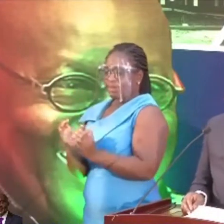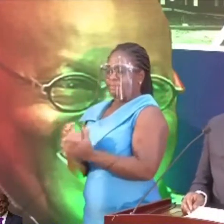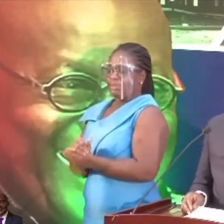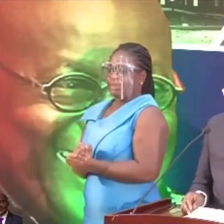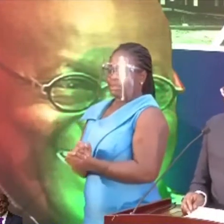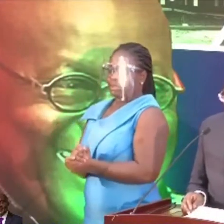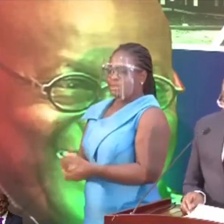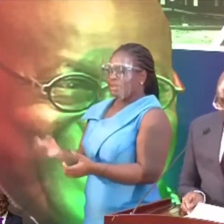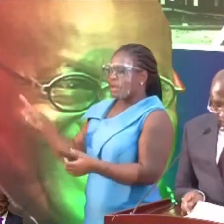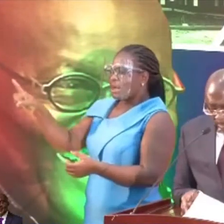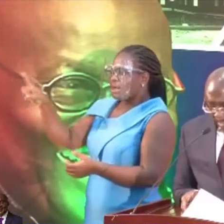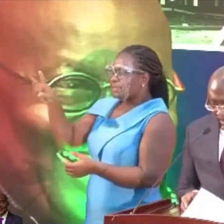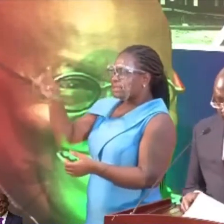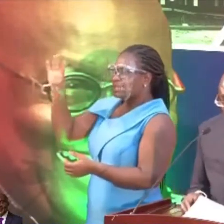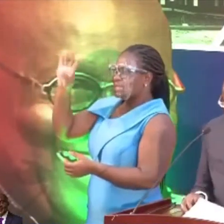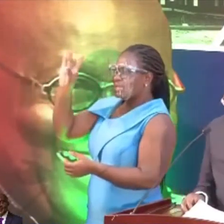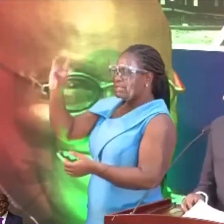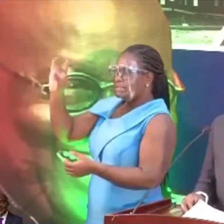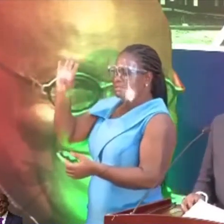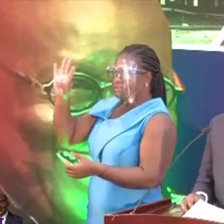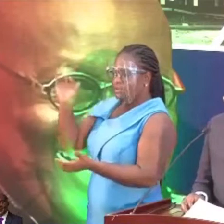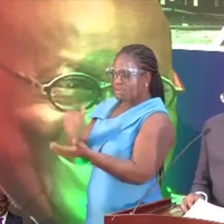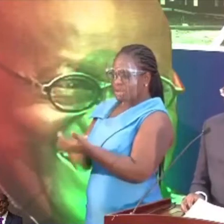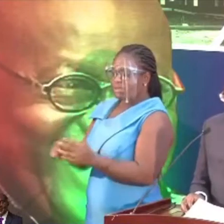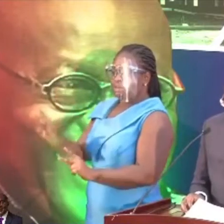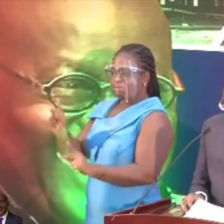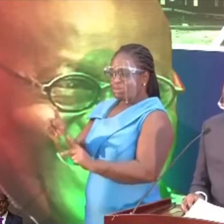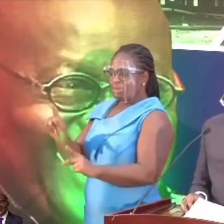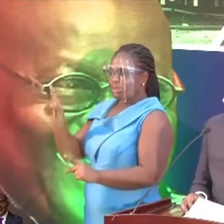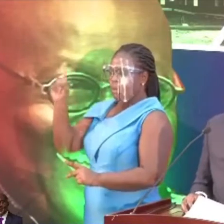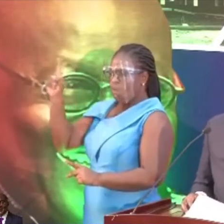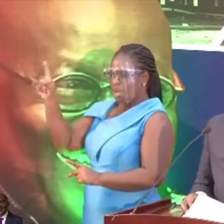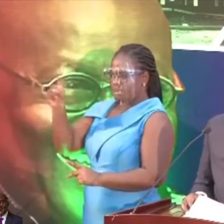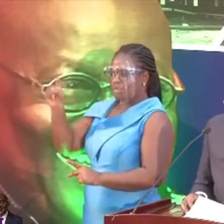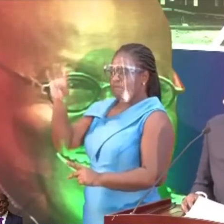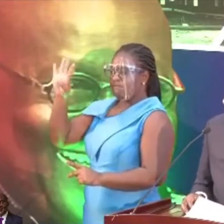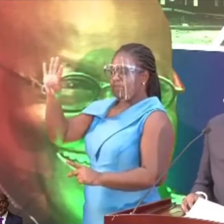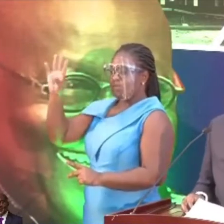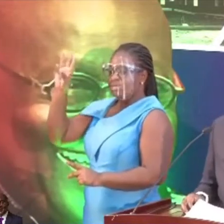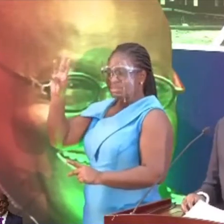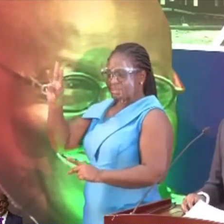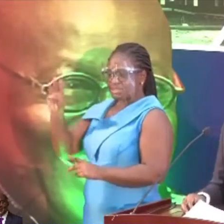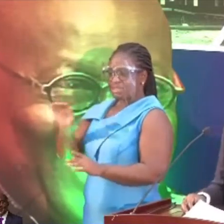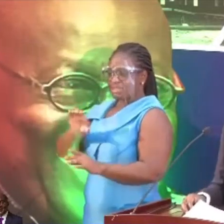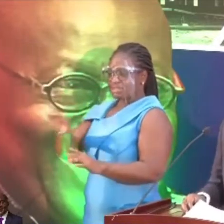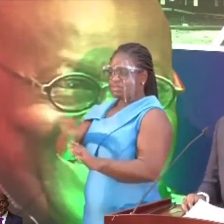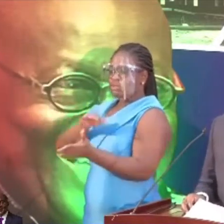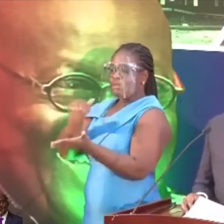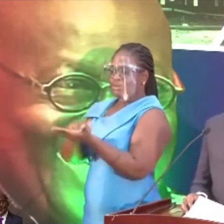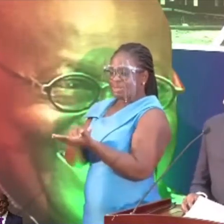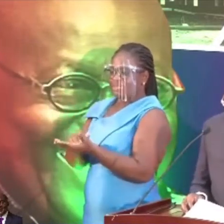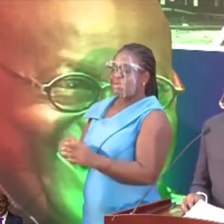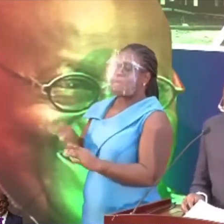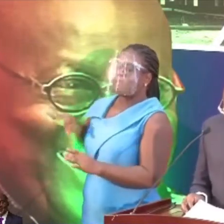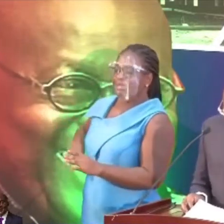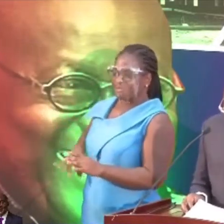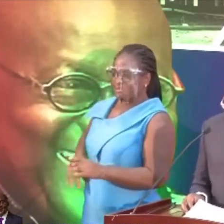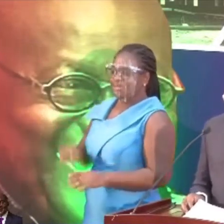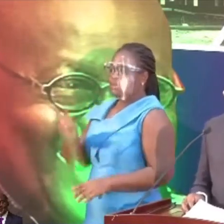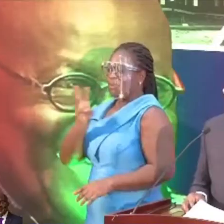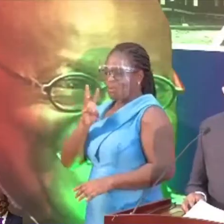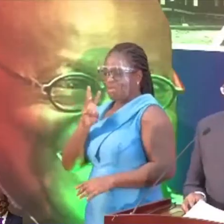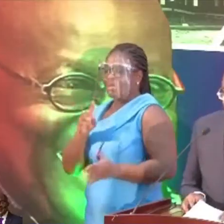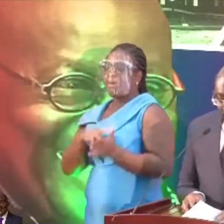And 184,000 people in 146 communities in the central region are benefiting from this